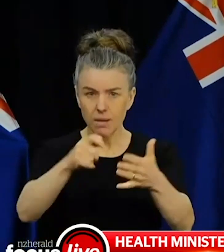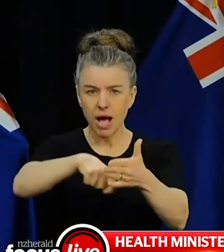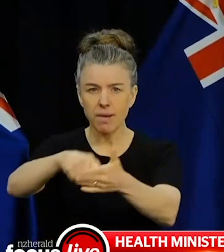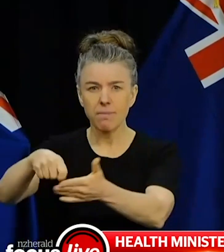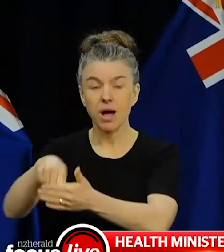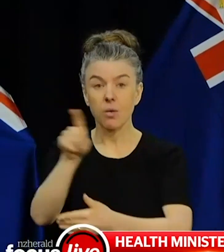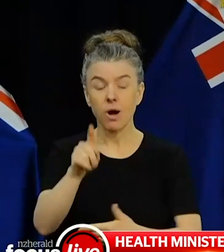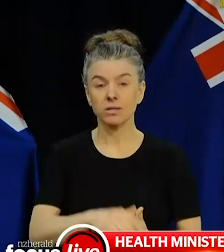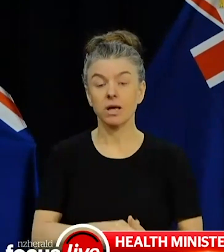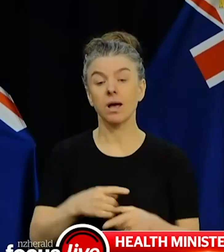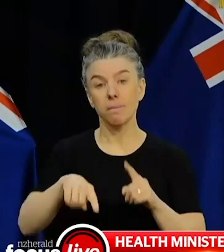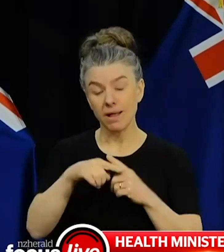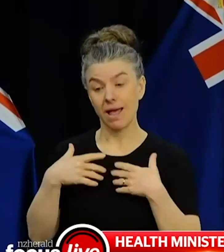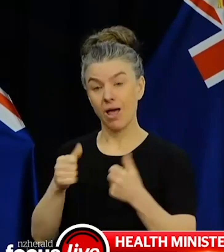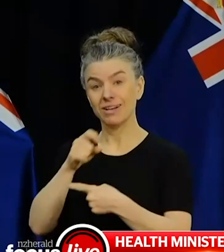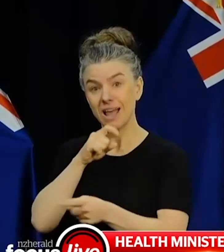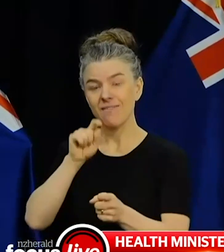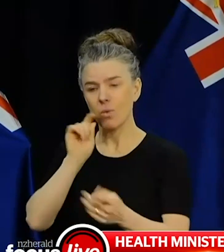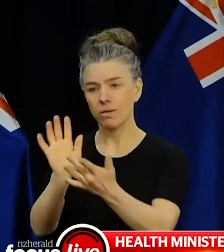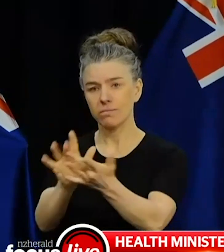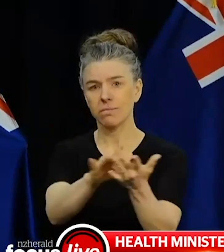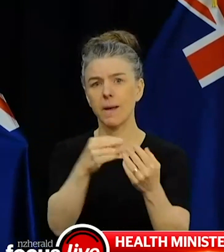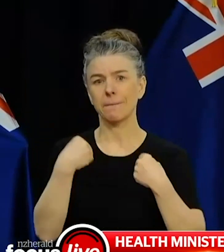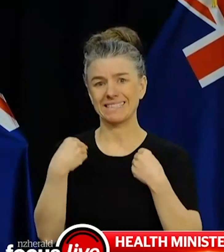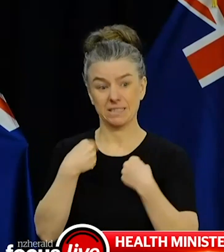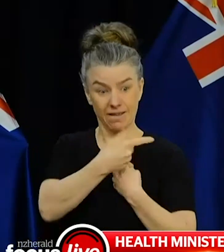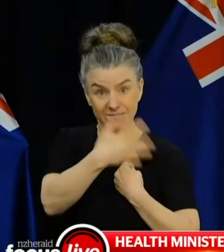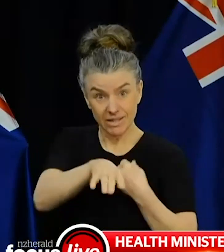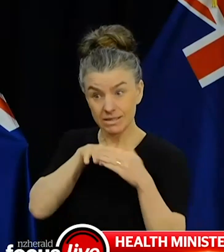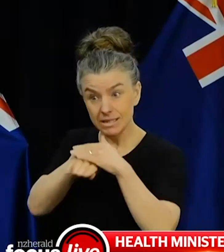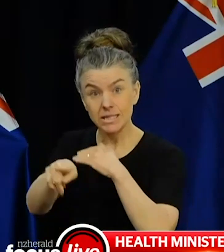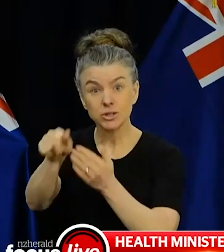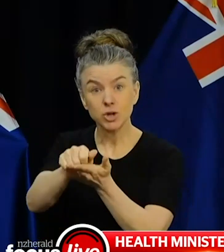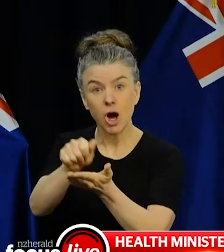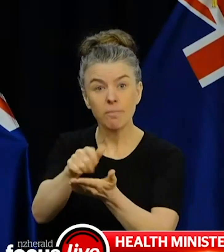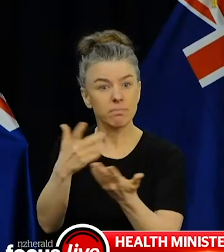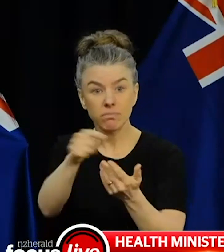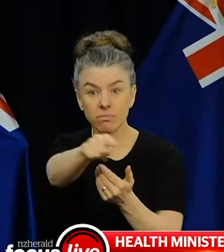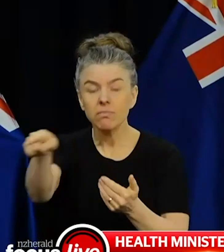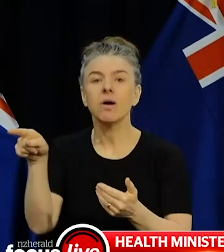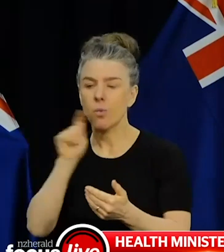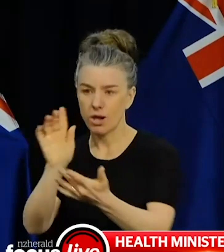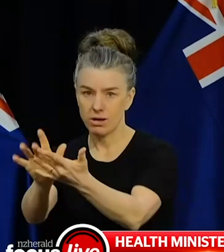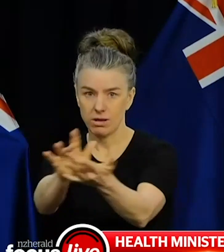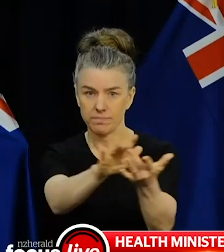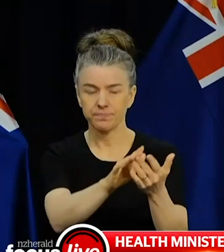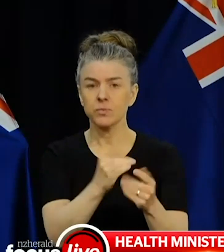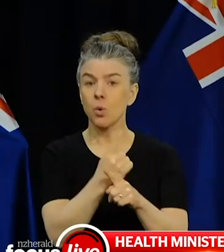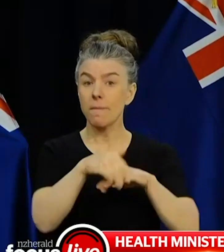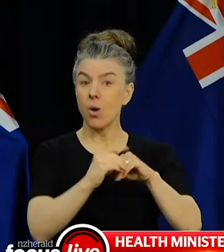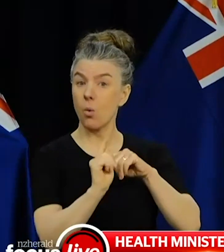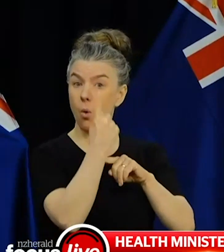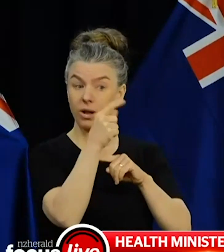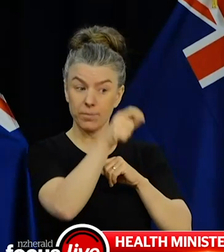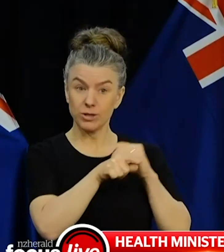this, health officials will also be in contact with businesses where these people may have visited. In the instance in Auckland, I'm aware